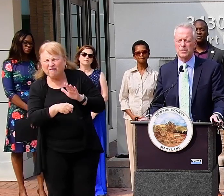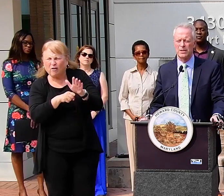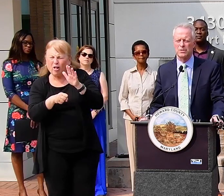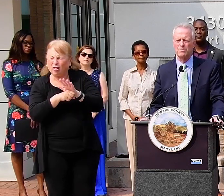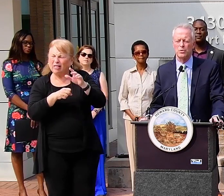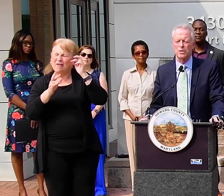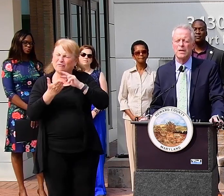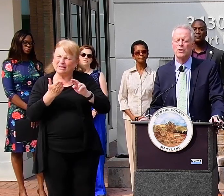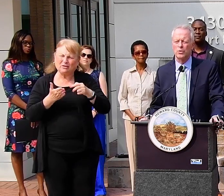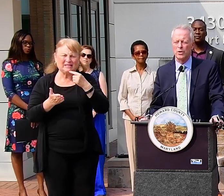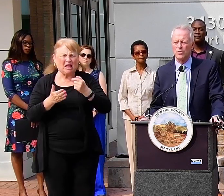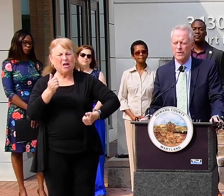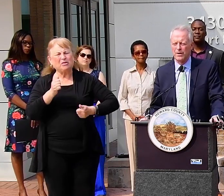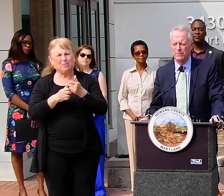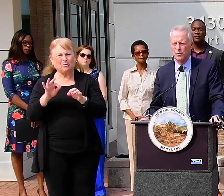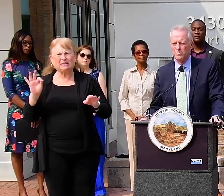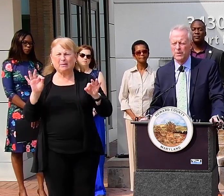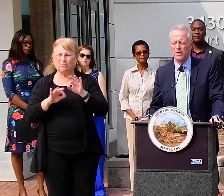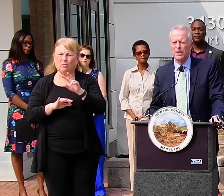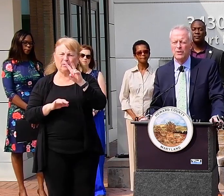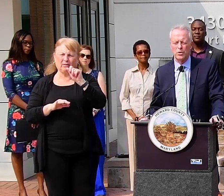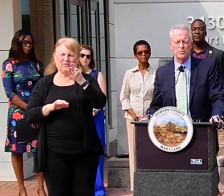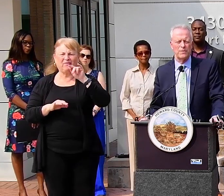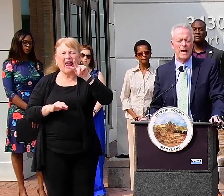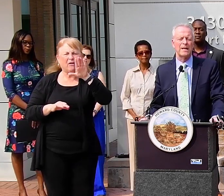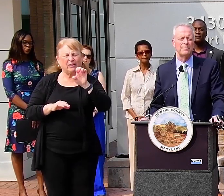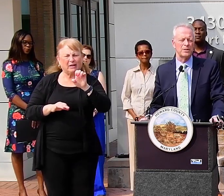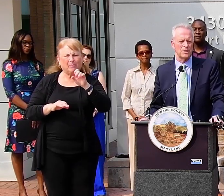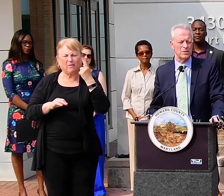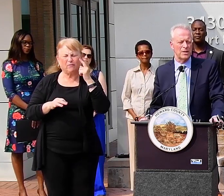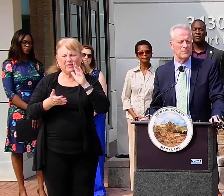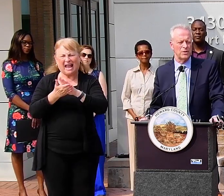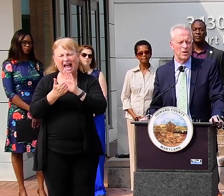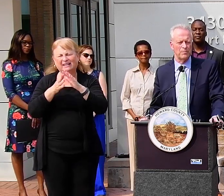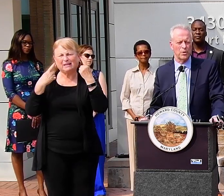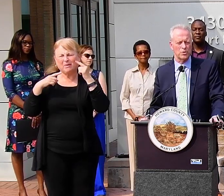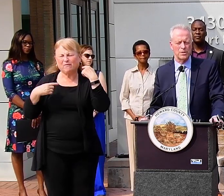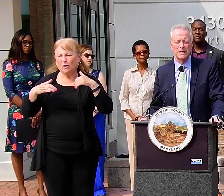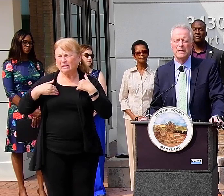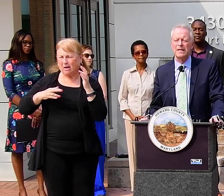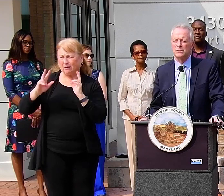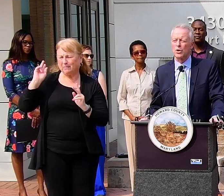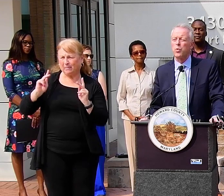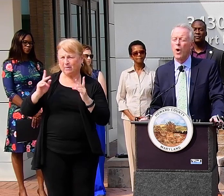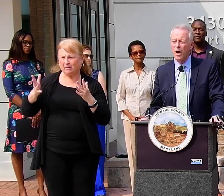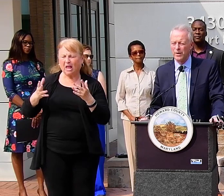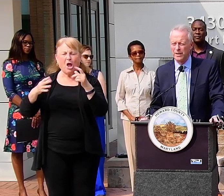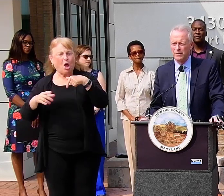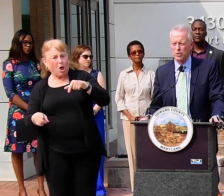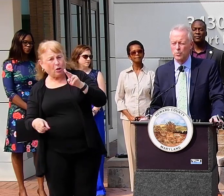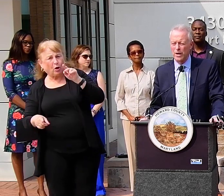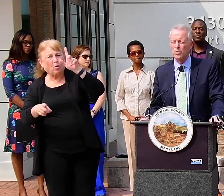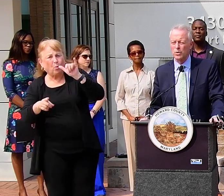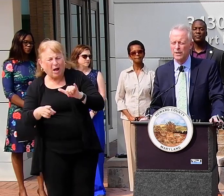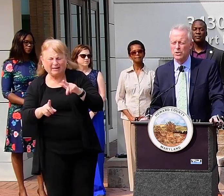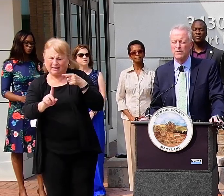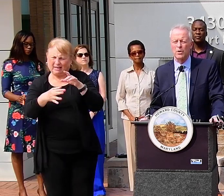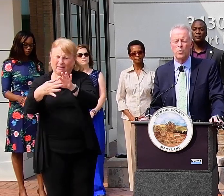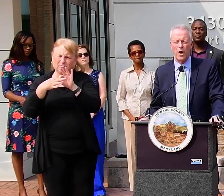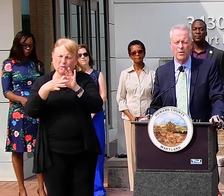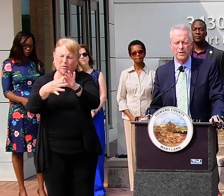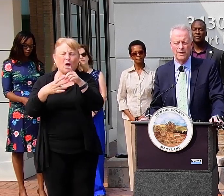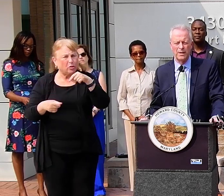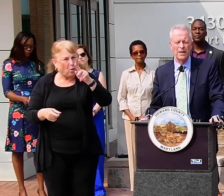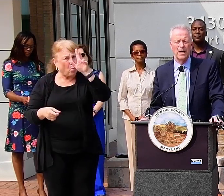research that says the most critical variable in terms of the academic success of a young person is the quality, the direct correlation of